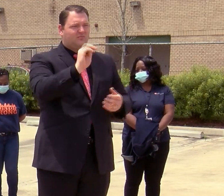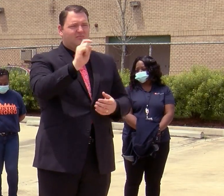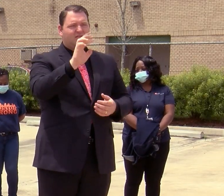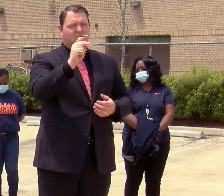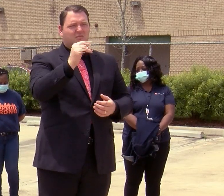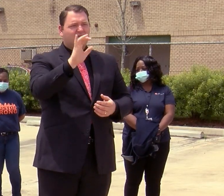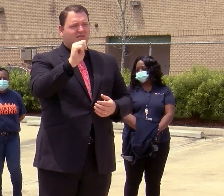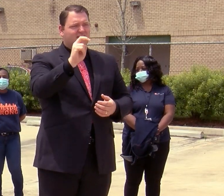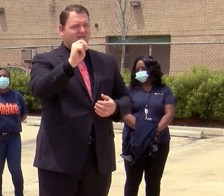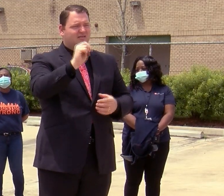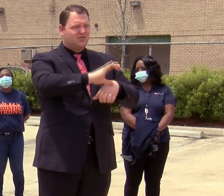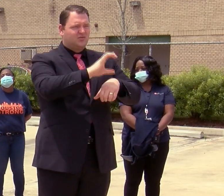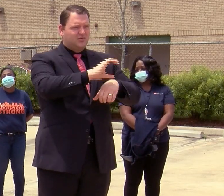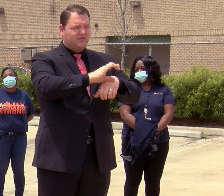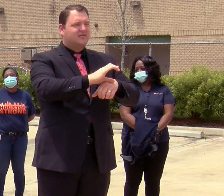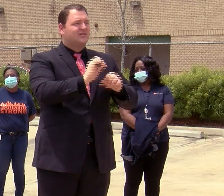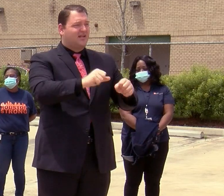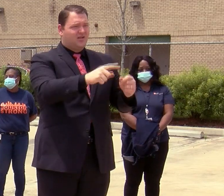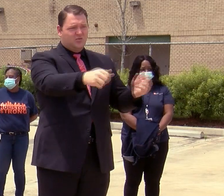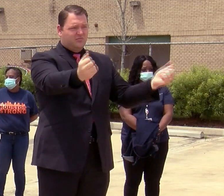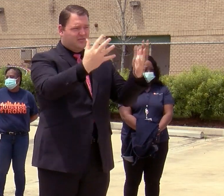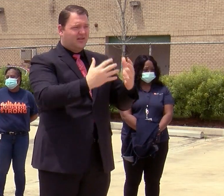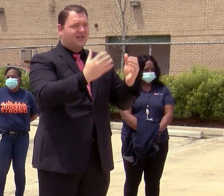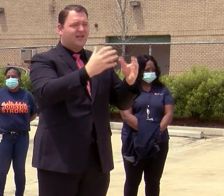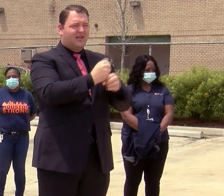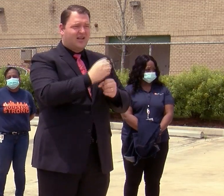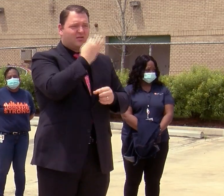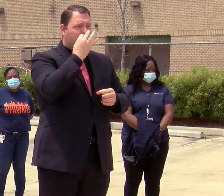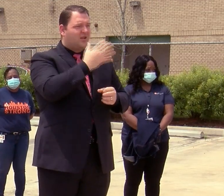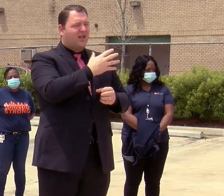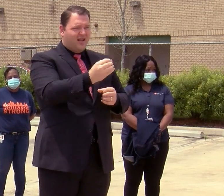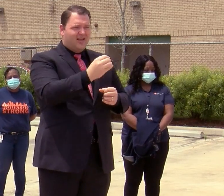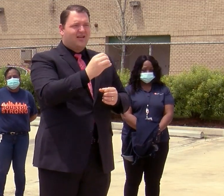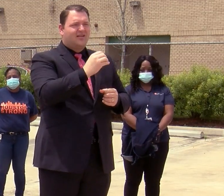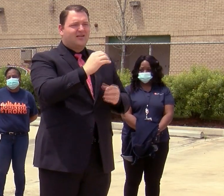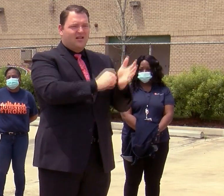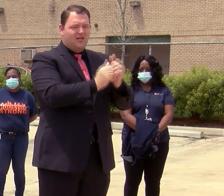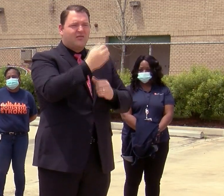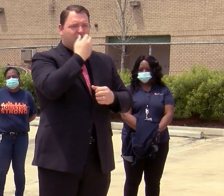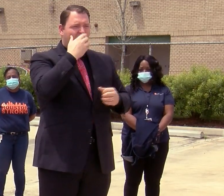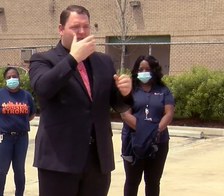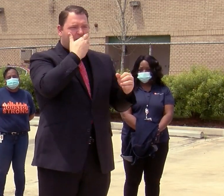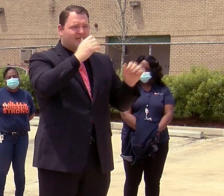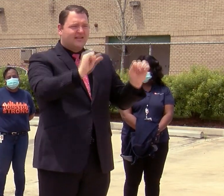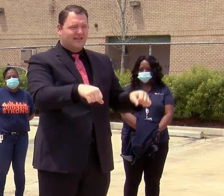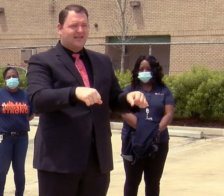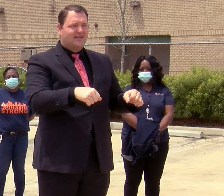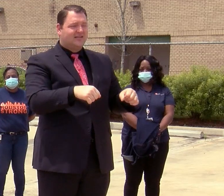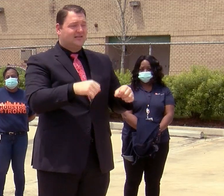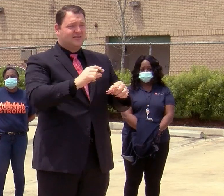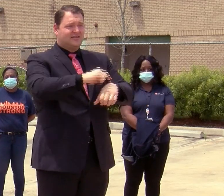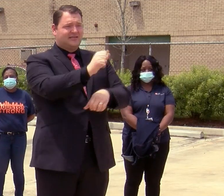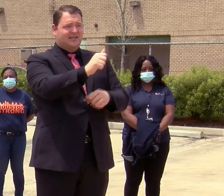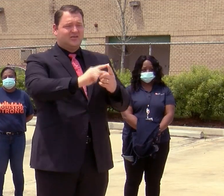Come out, get communion, get gloves and masks, and that will be from 10 to noon today,